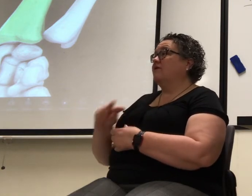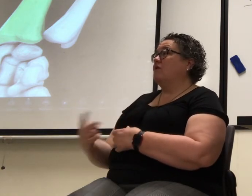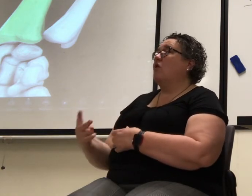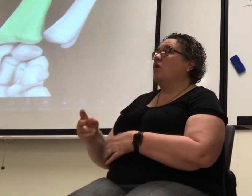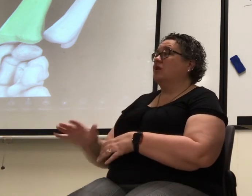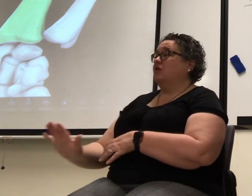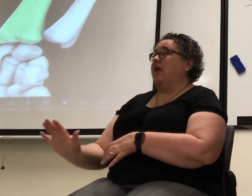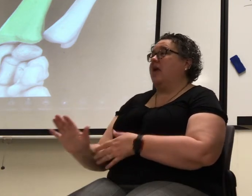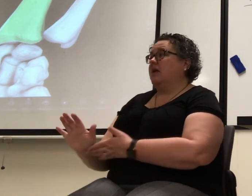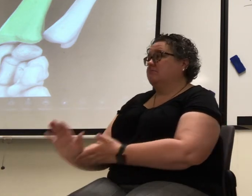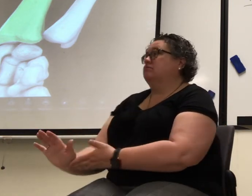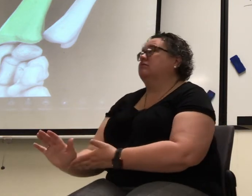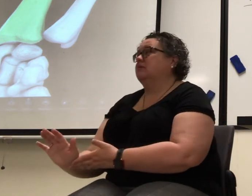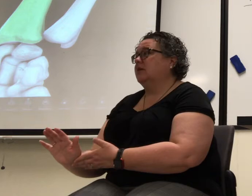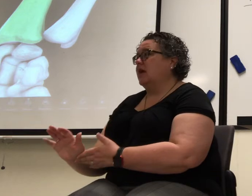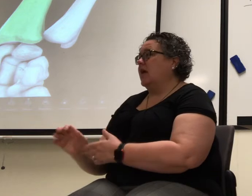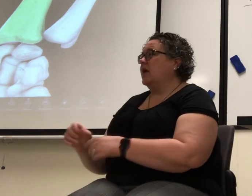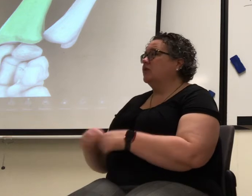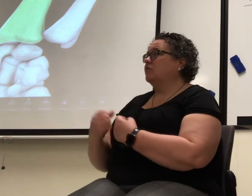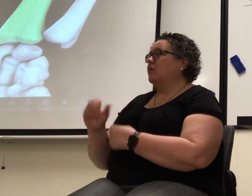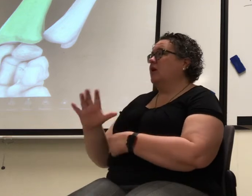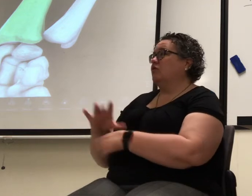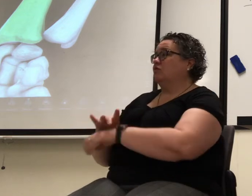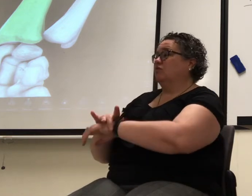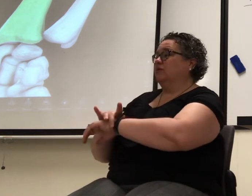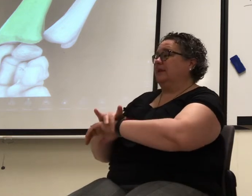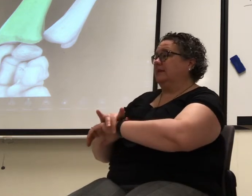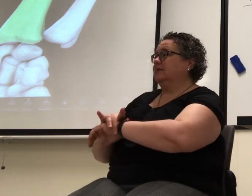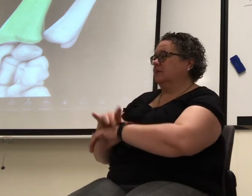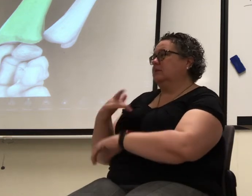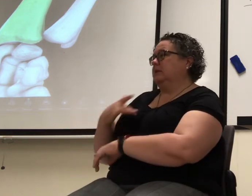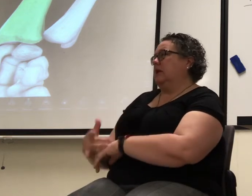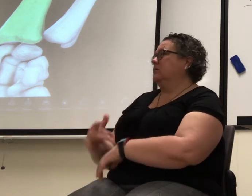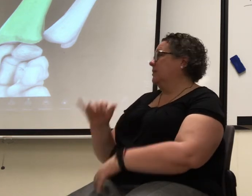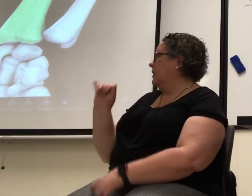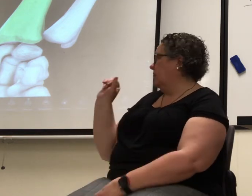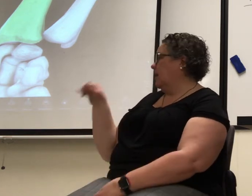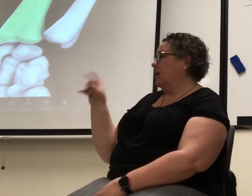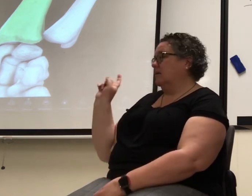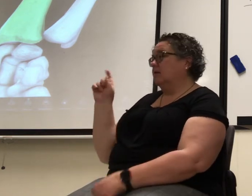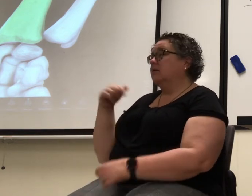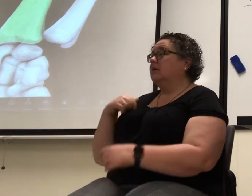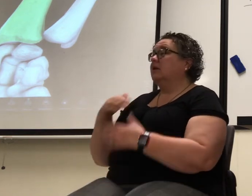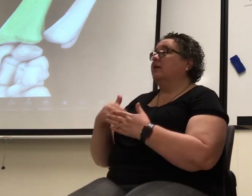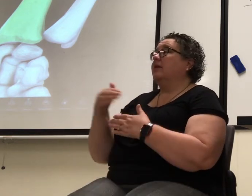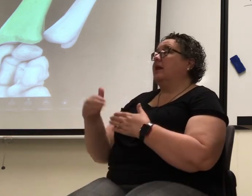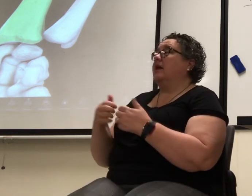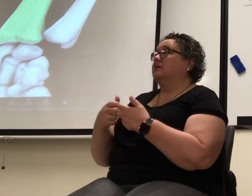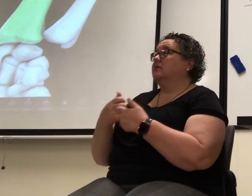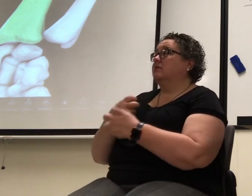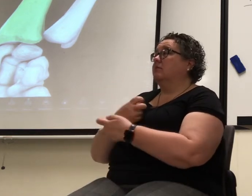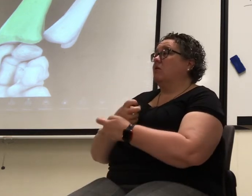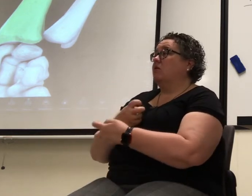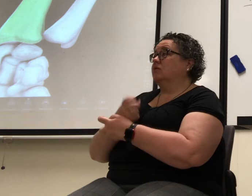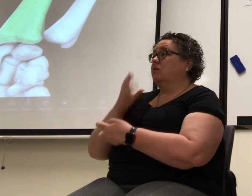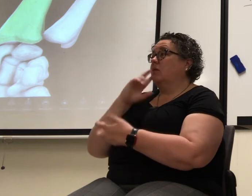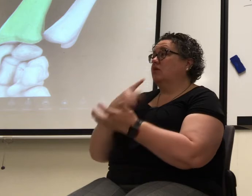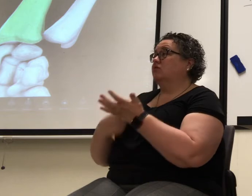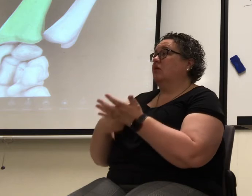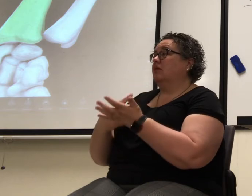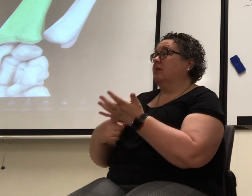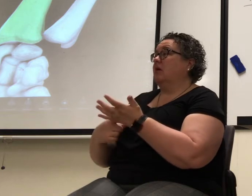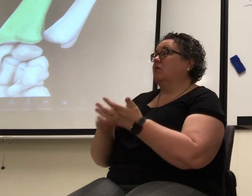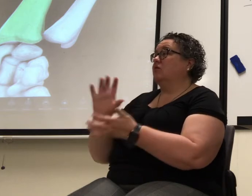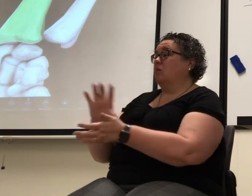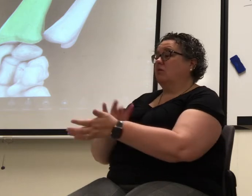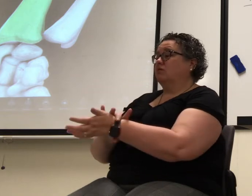wrist, those are some of the things that can fracture. In terms of the next bones I'm going to talk about, the